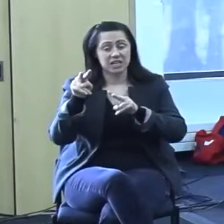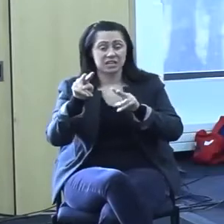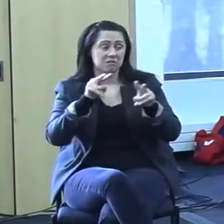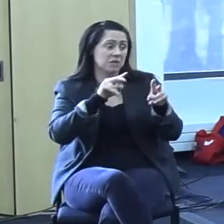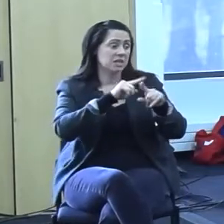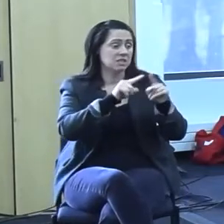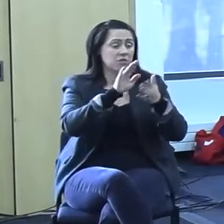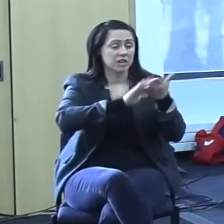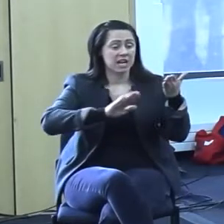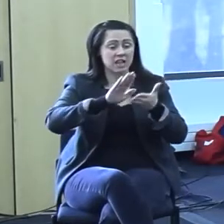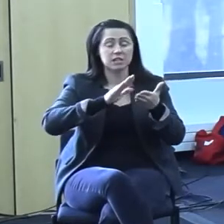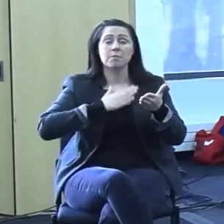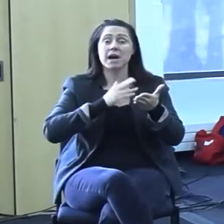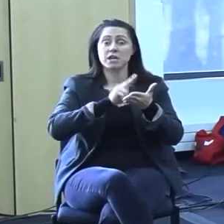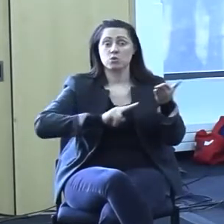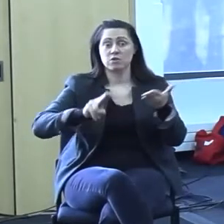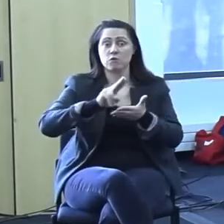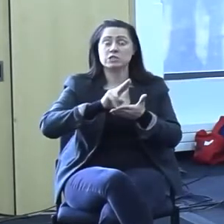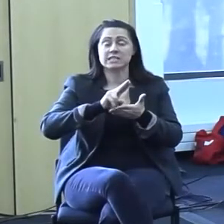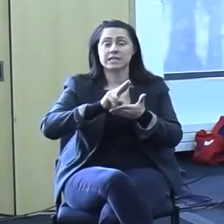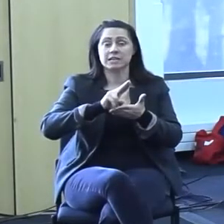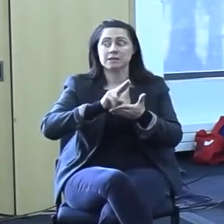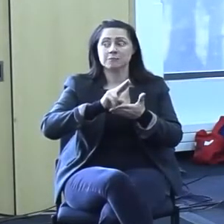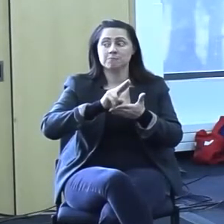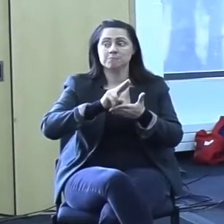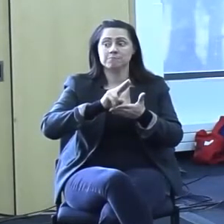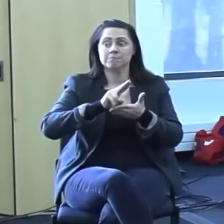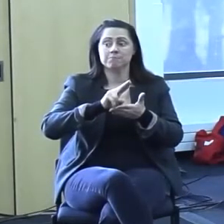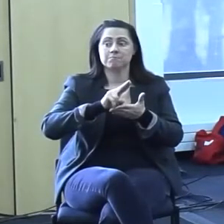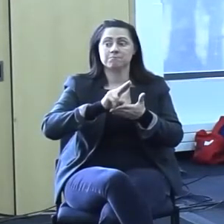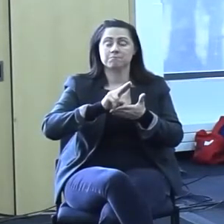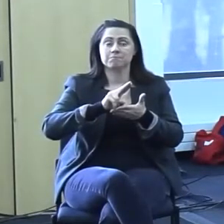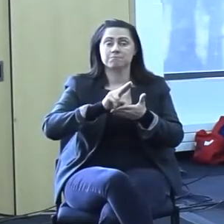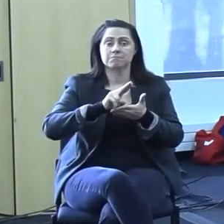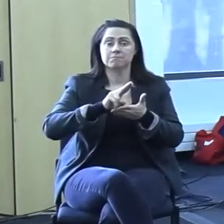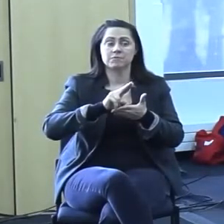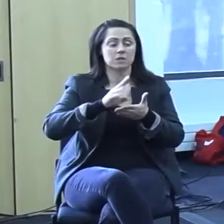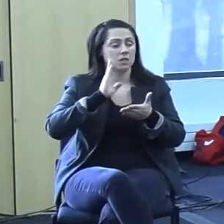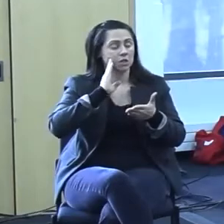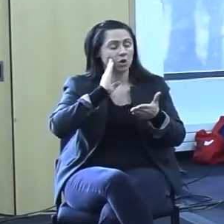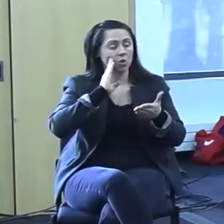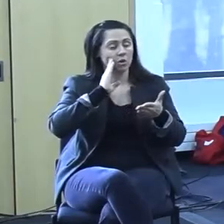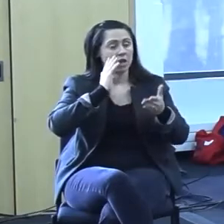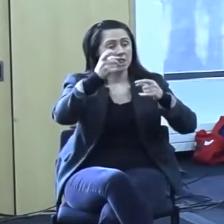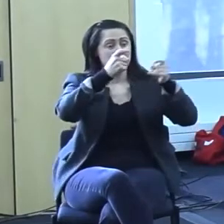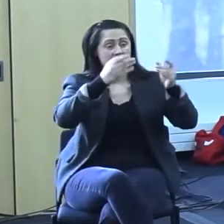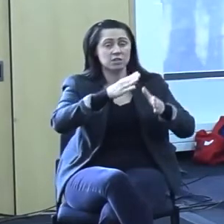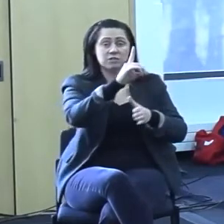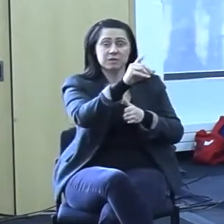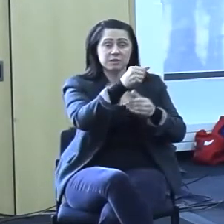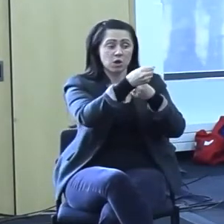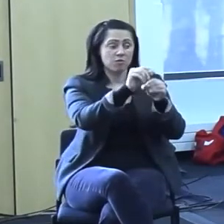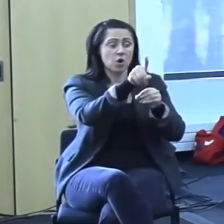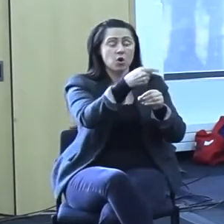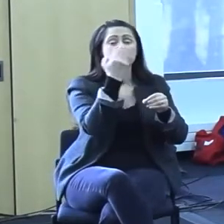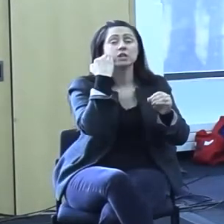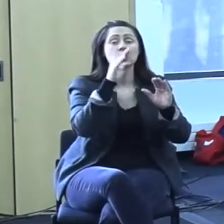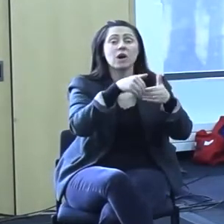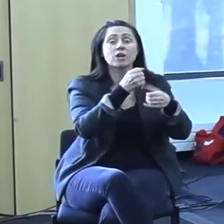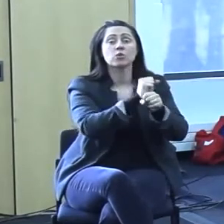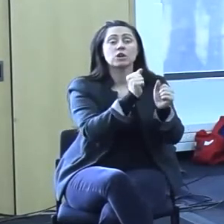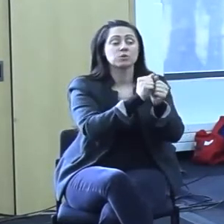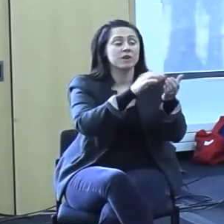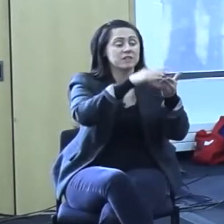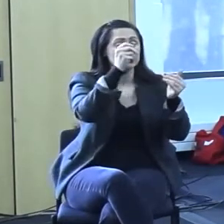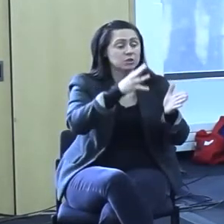colleges, my university, like they're the head of the disability office, like only knew how to work with